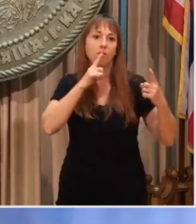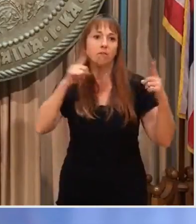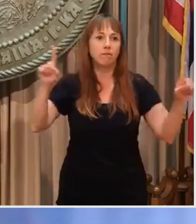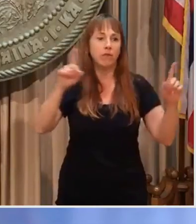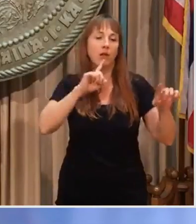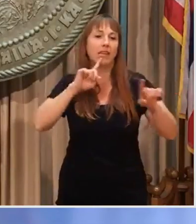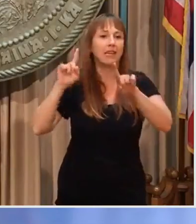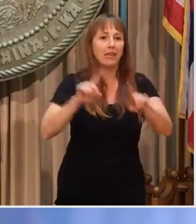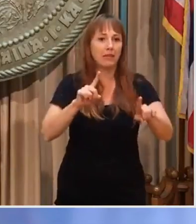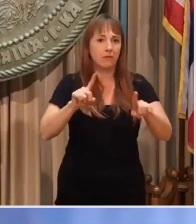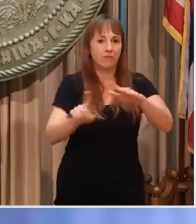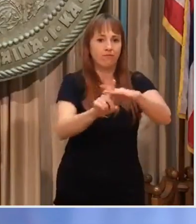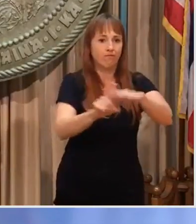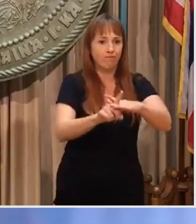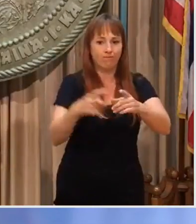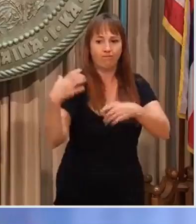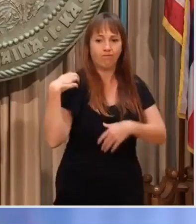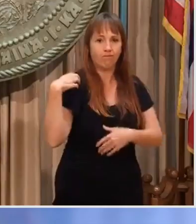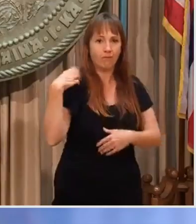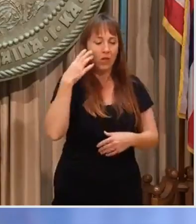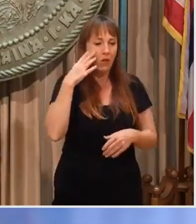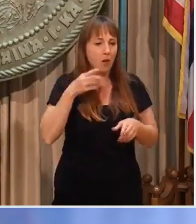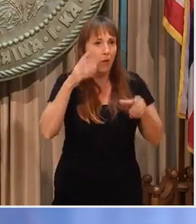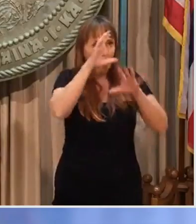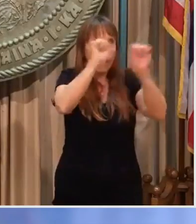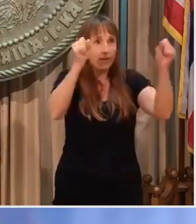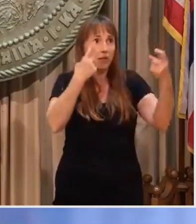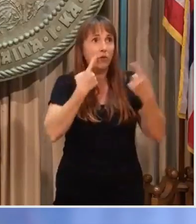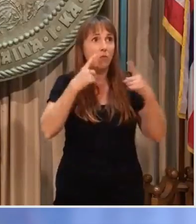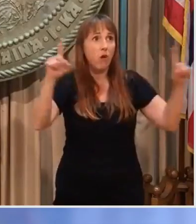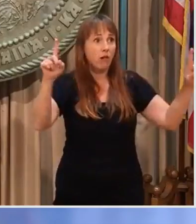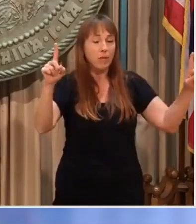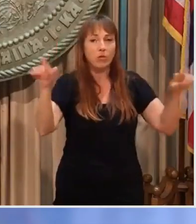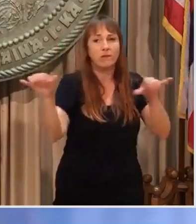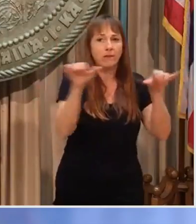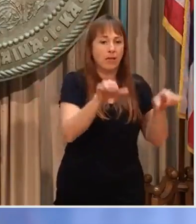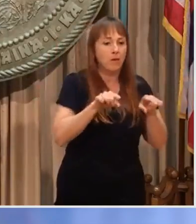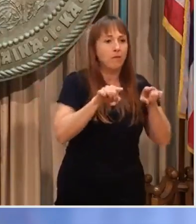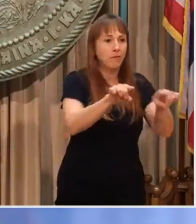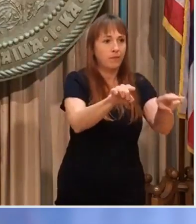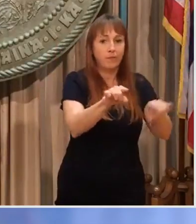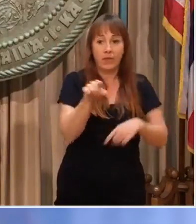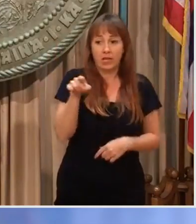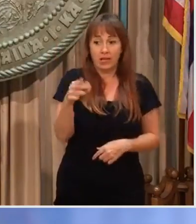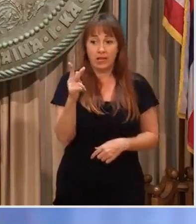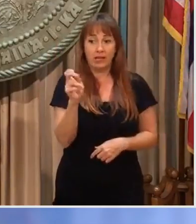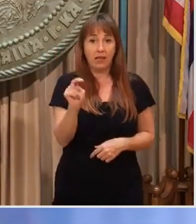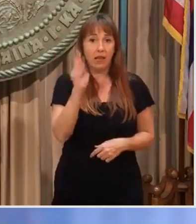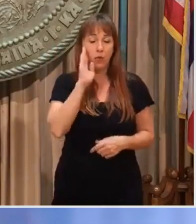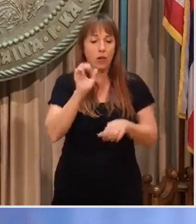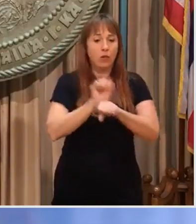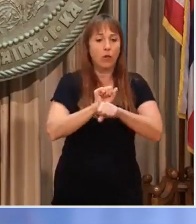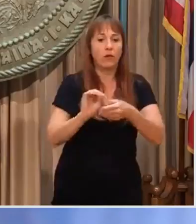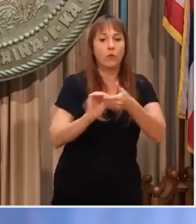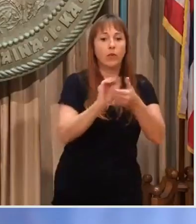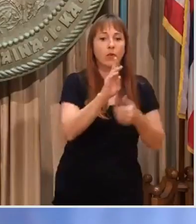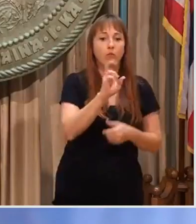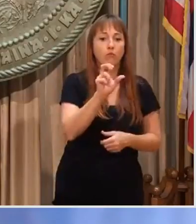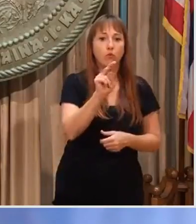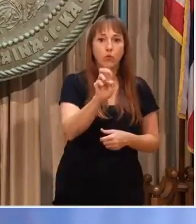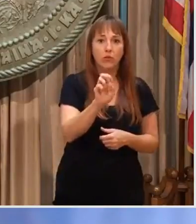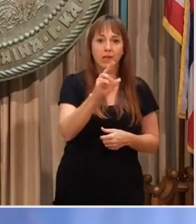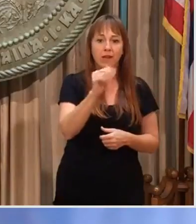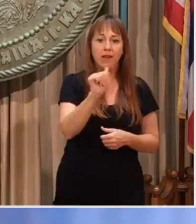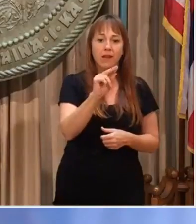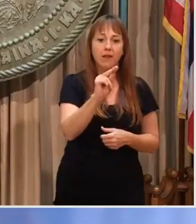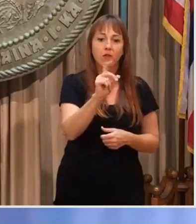commander along the lines of the presidential proclamation. He will be working with Dr. Bruce Anderson, director